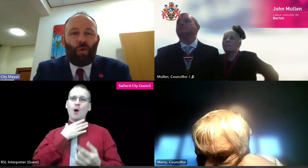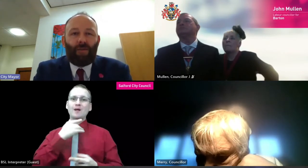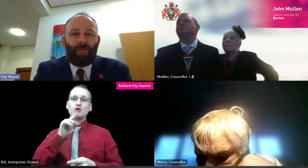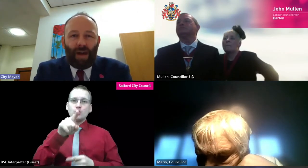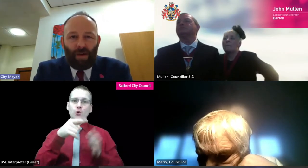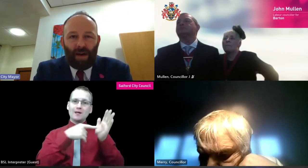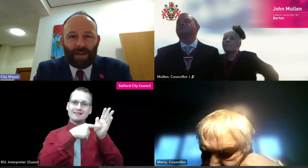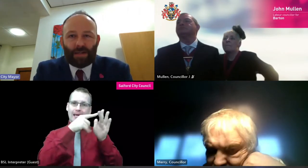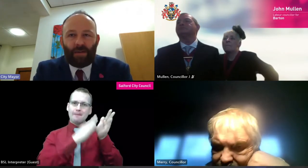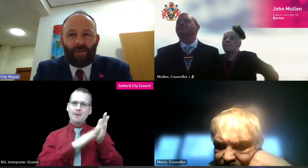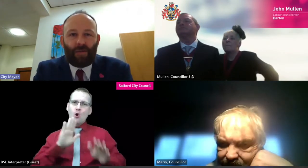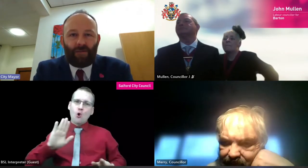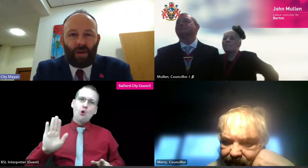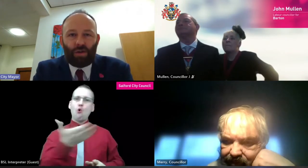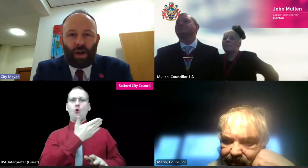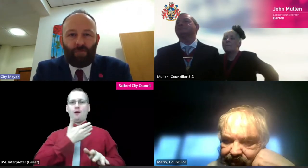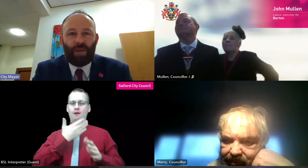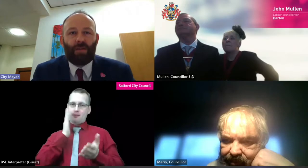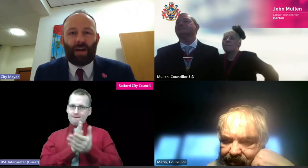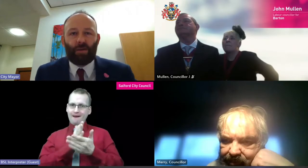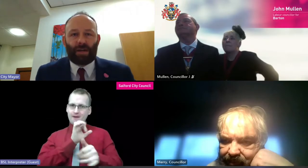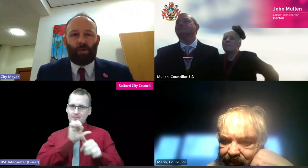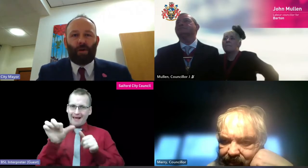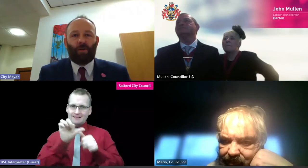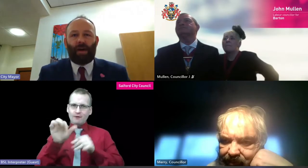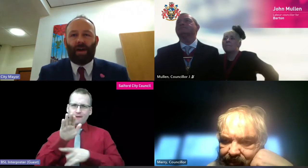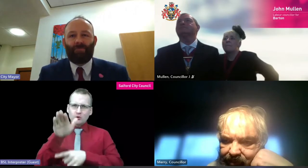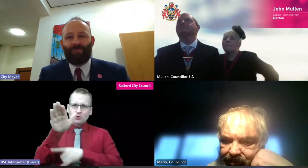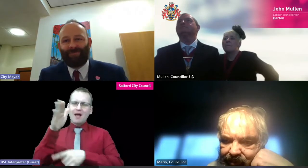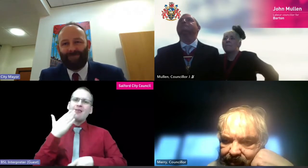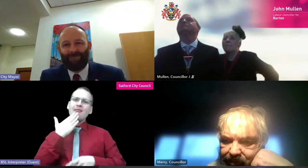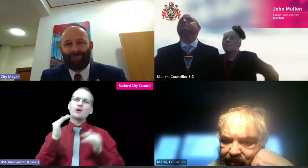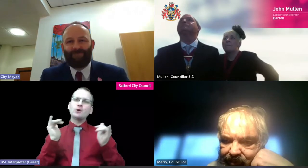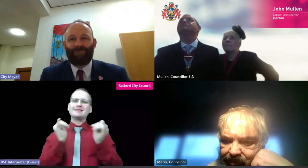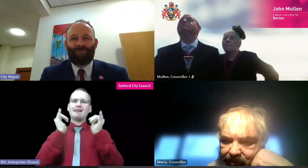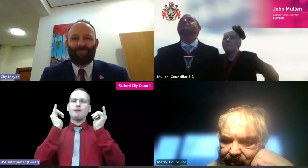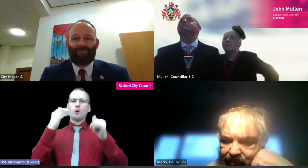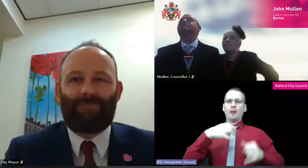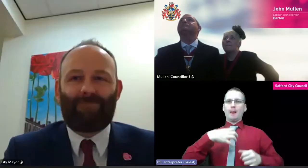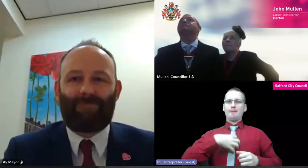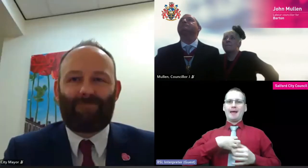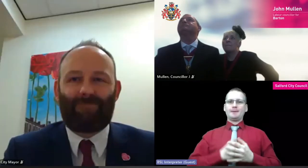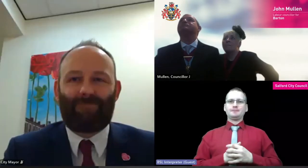Tim all the very best for the future. Thank you, ceremonial mayor.